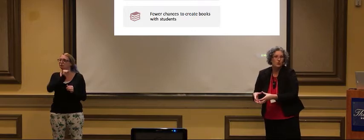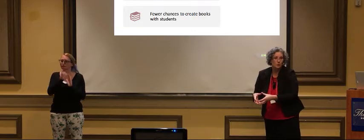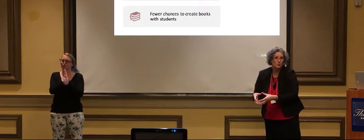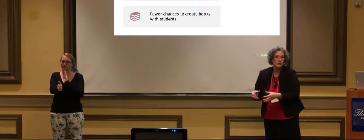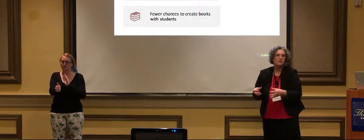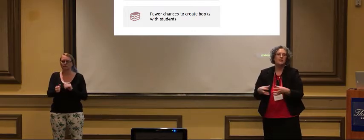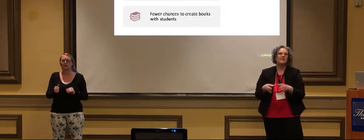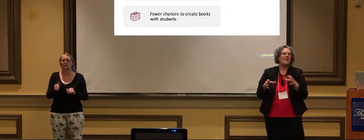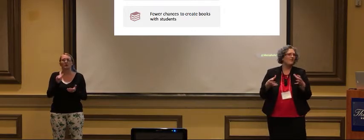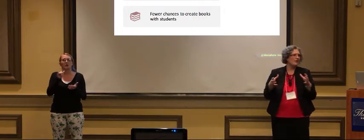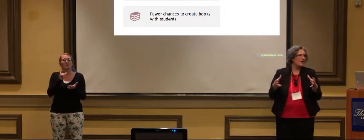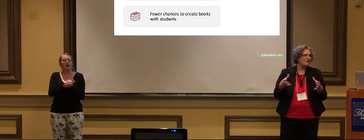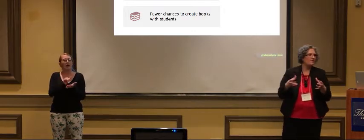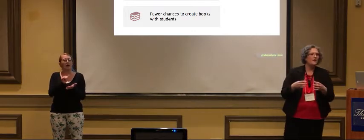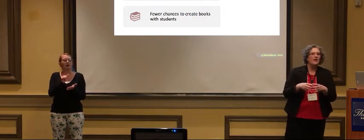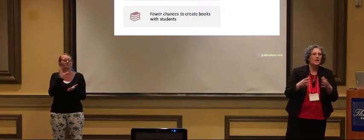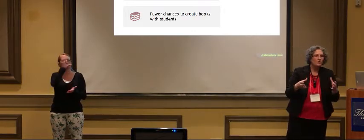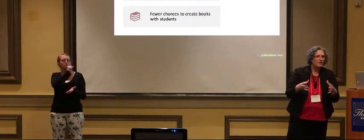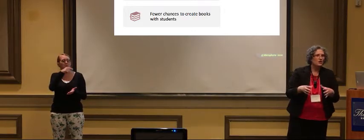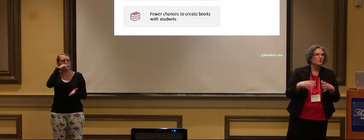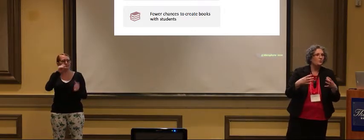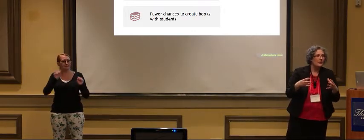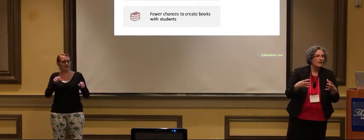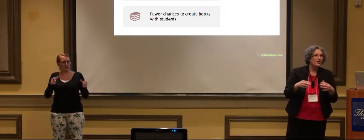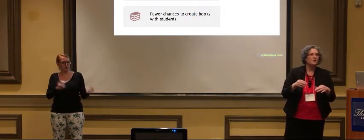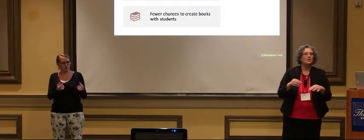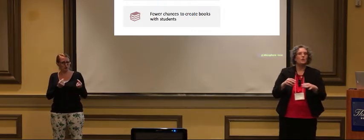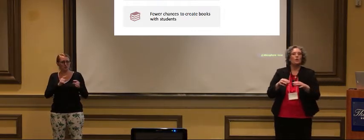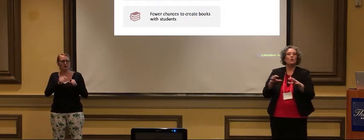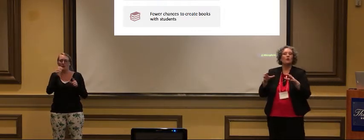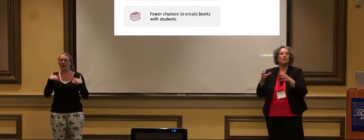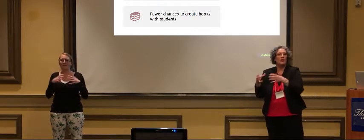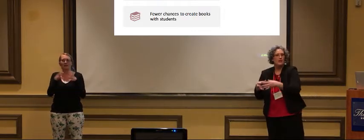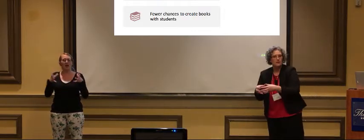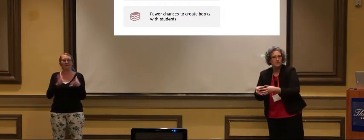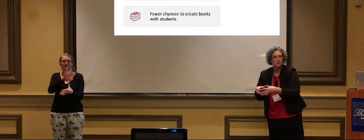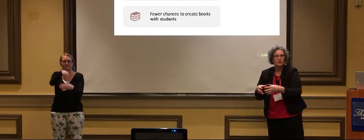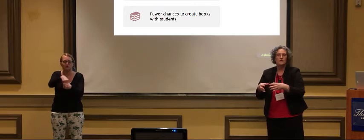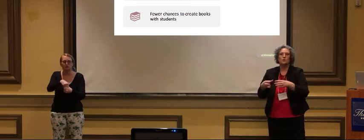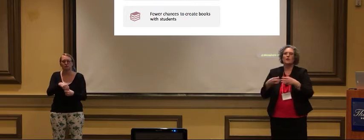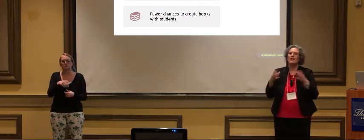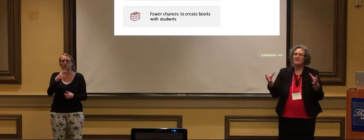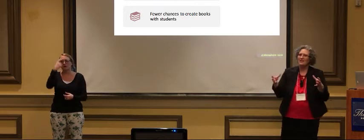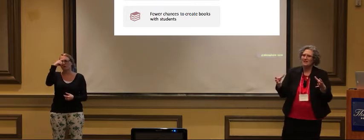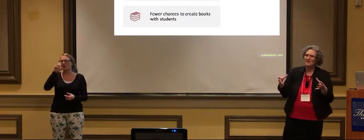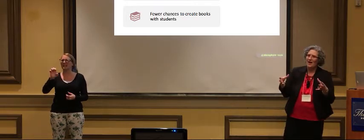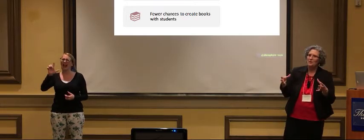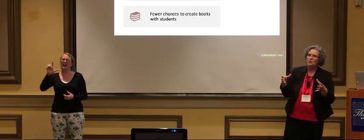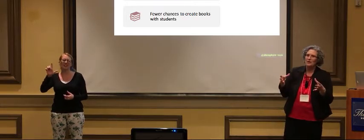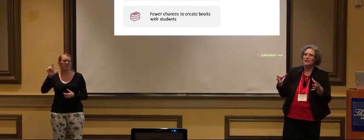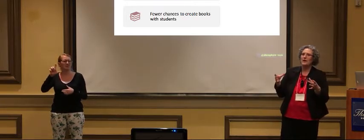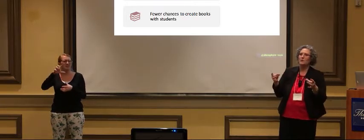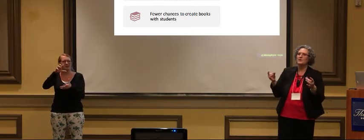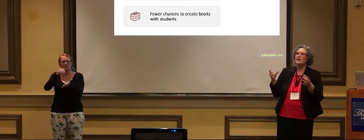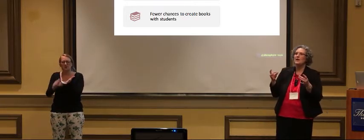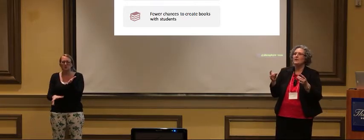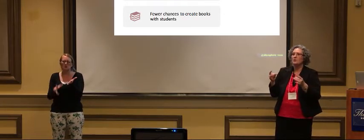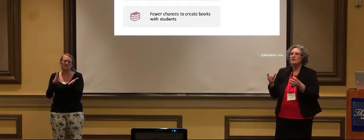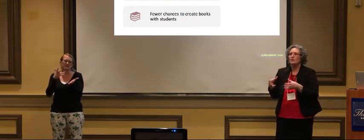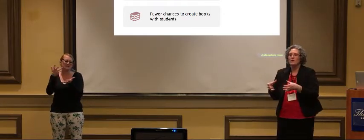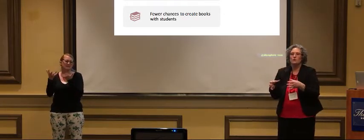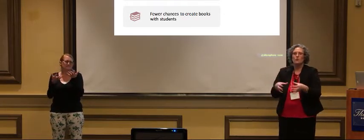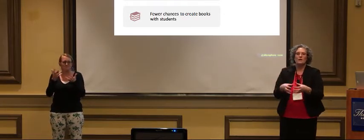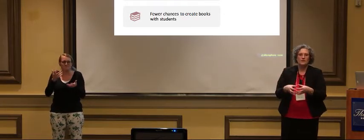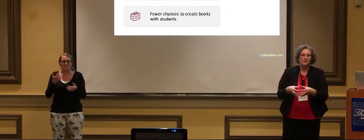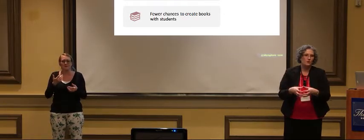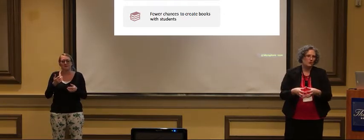able to do. They didn't have a lot of intervention or remediation or for ELL students or anything like that really that